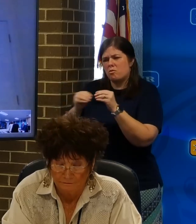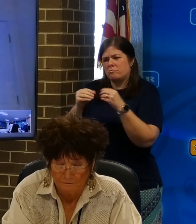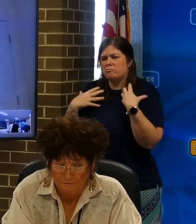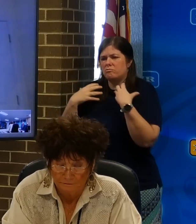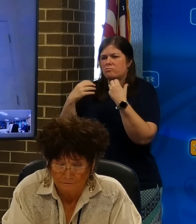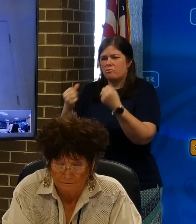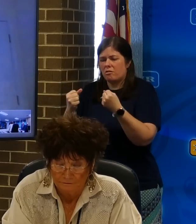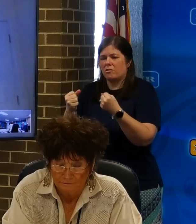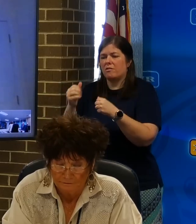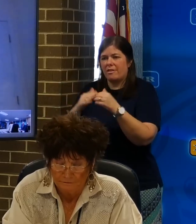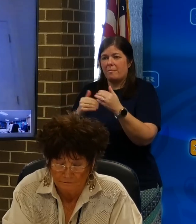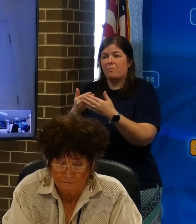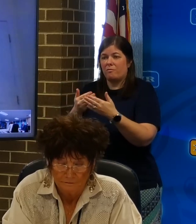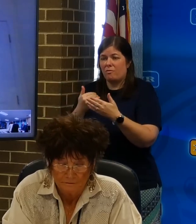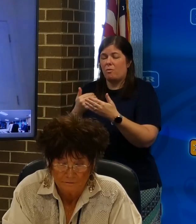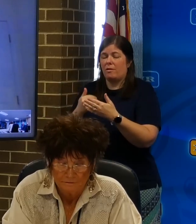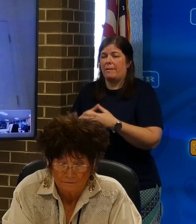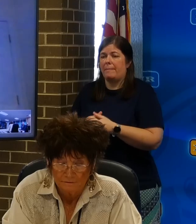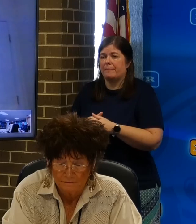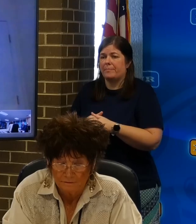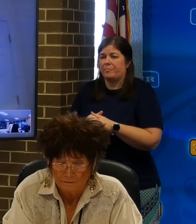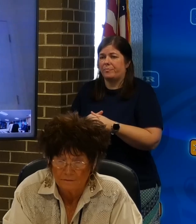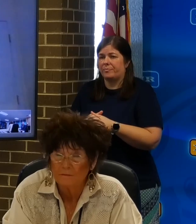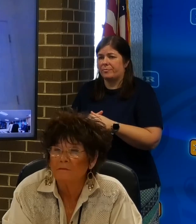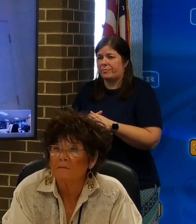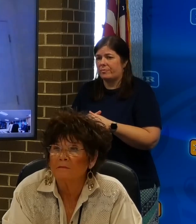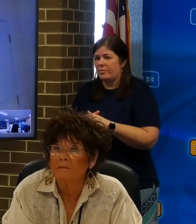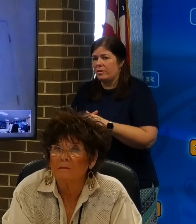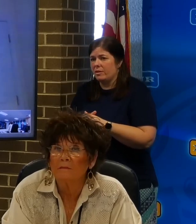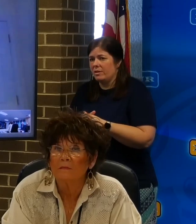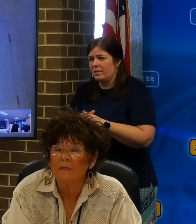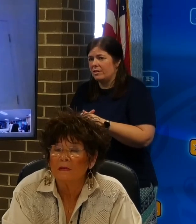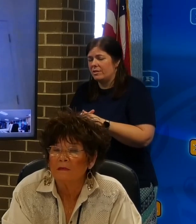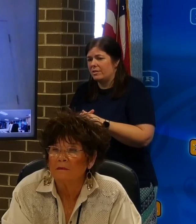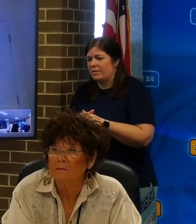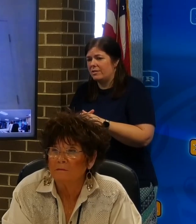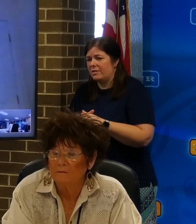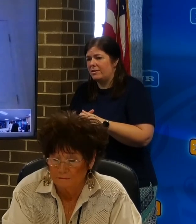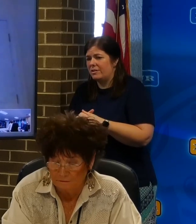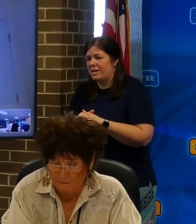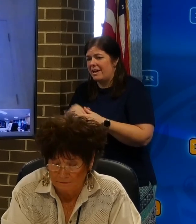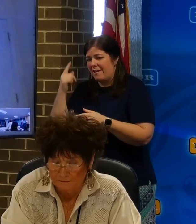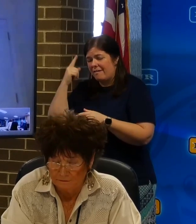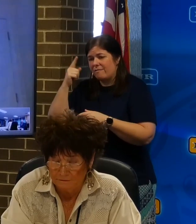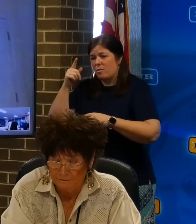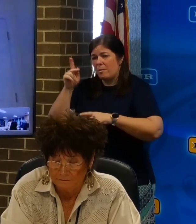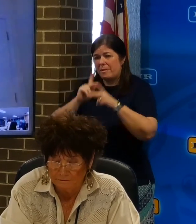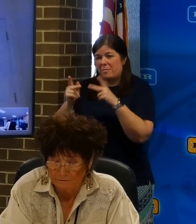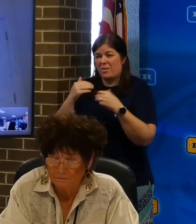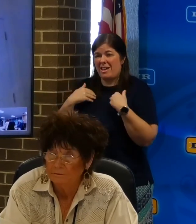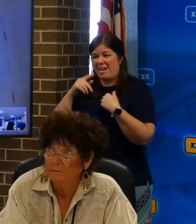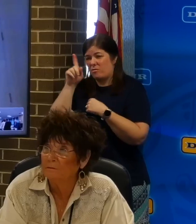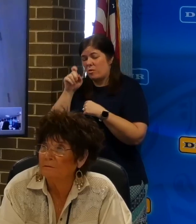than before. We'll be looking at this crisis when we look through this crisis through our rigor year. Now, for those who have some